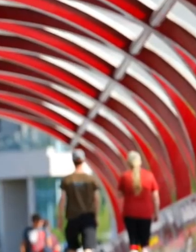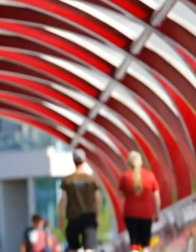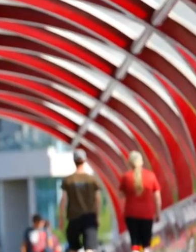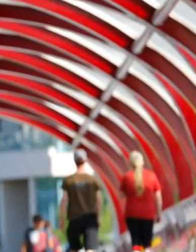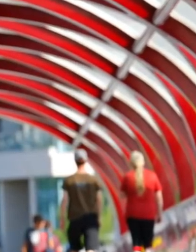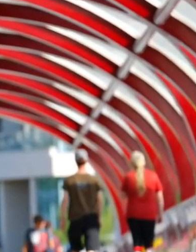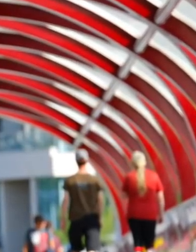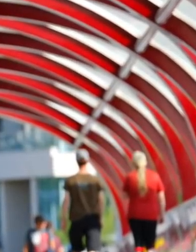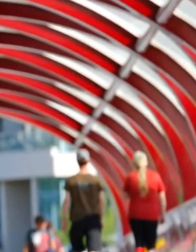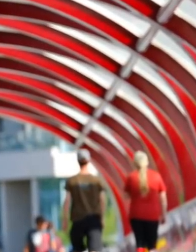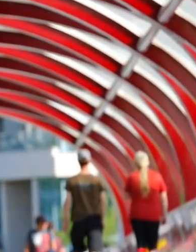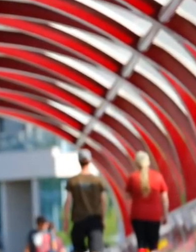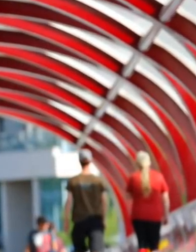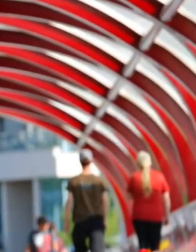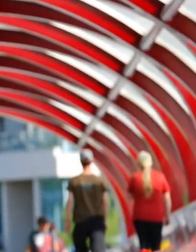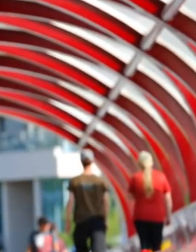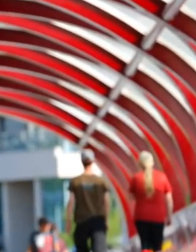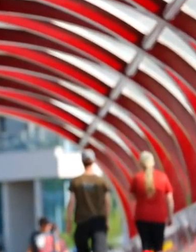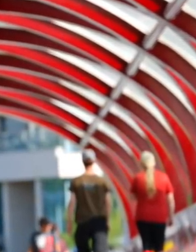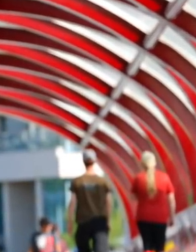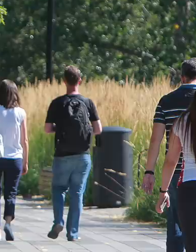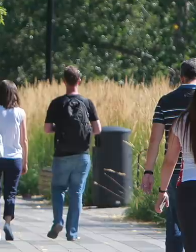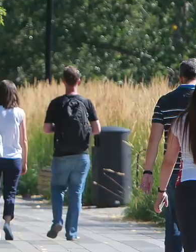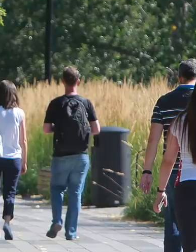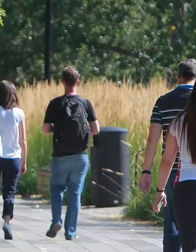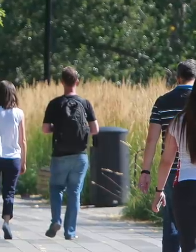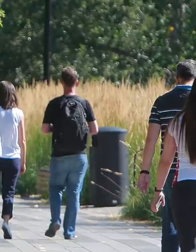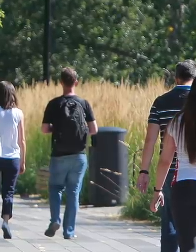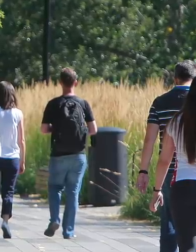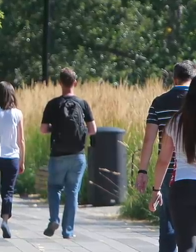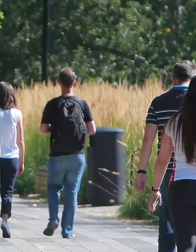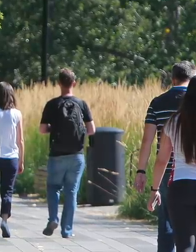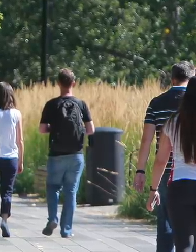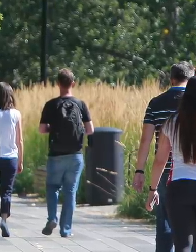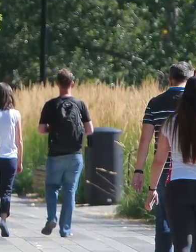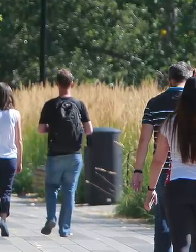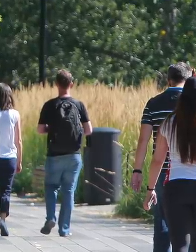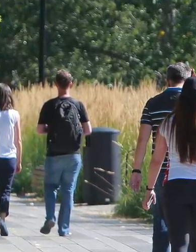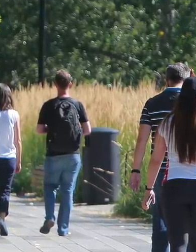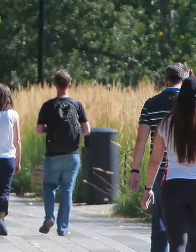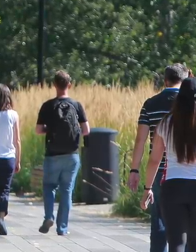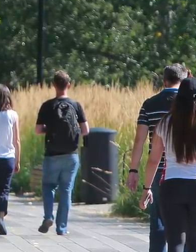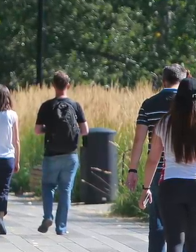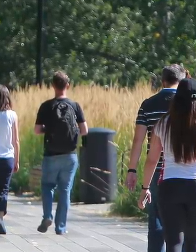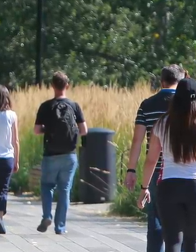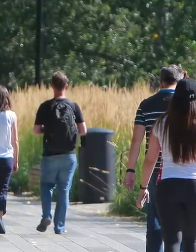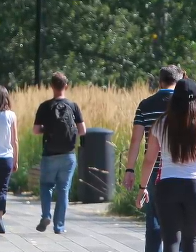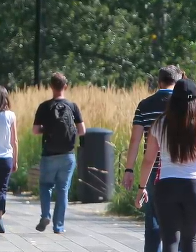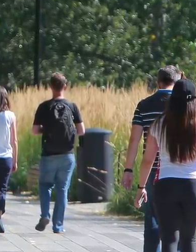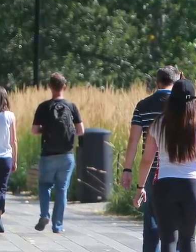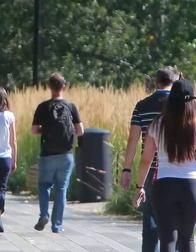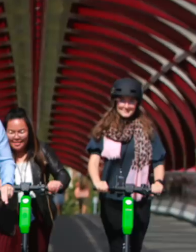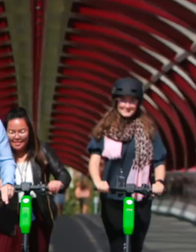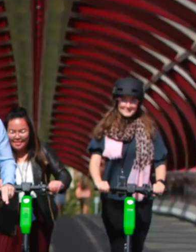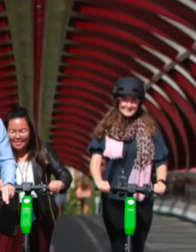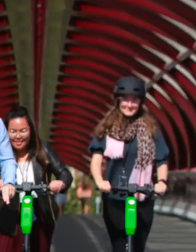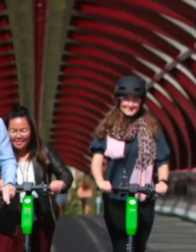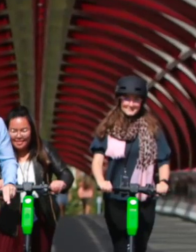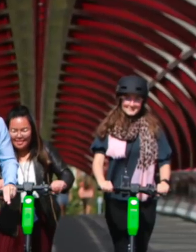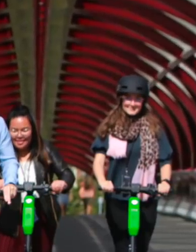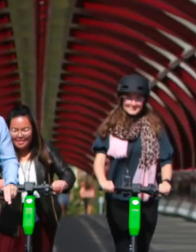month on a trial basis with 150 scooters per company, which is certainly less than you would have